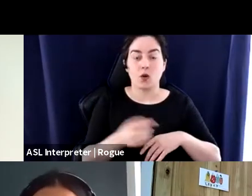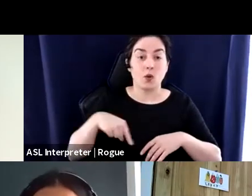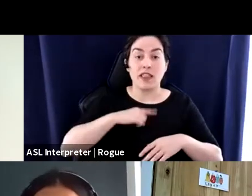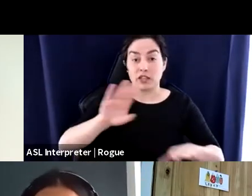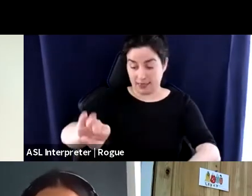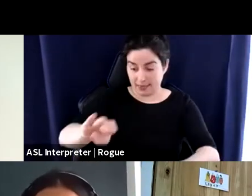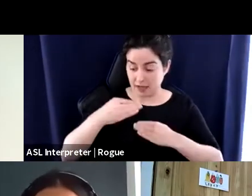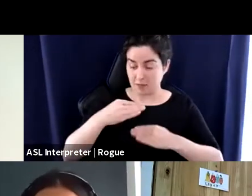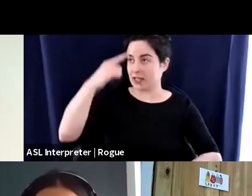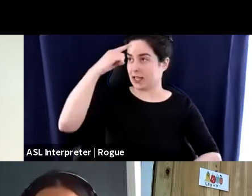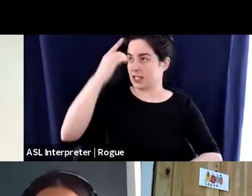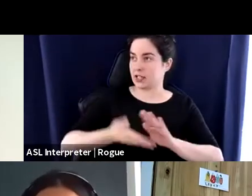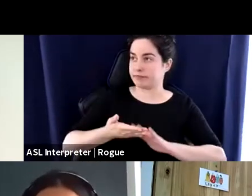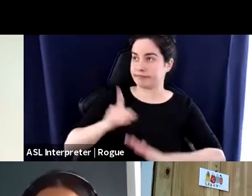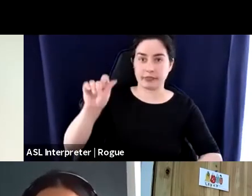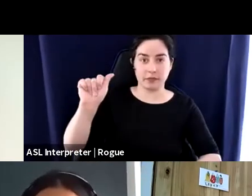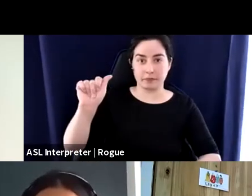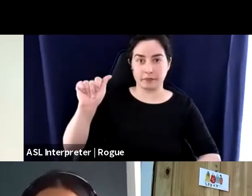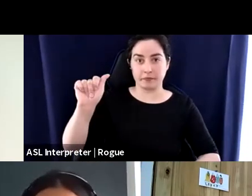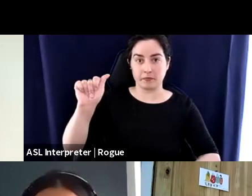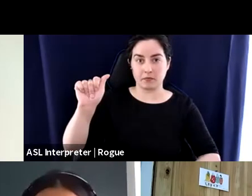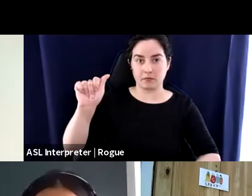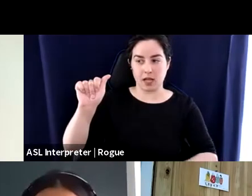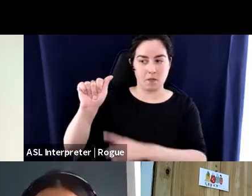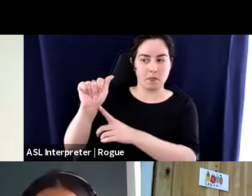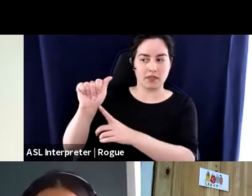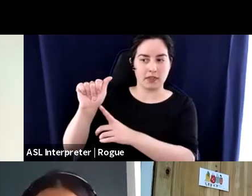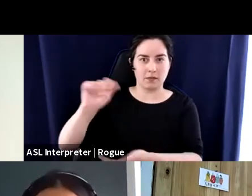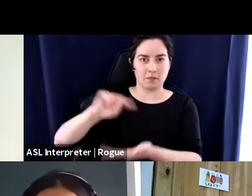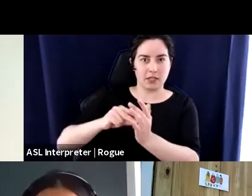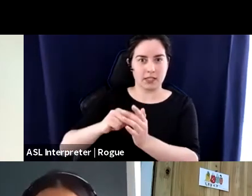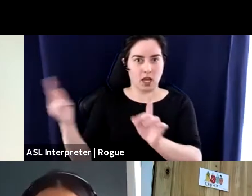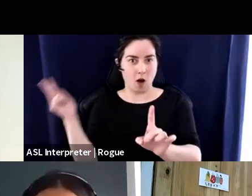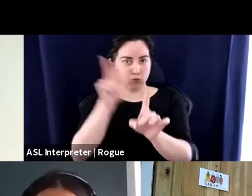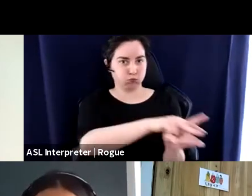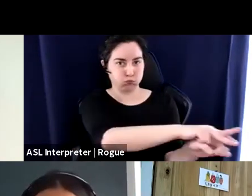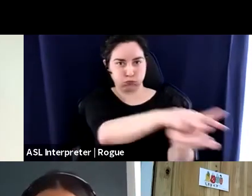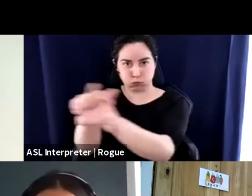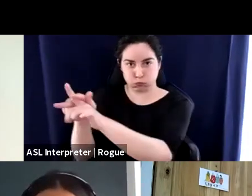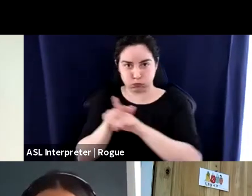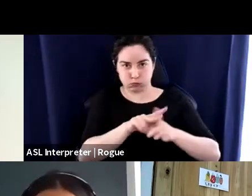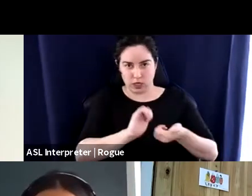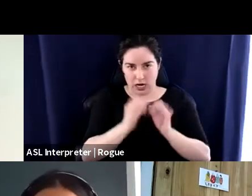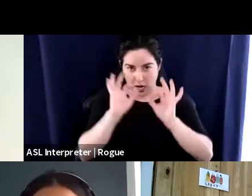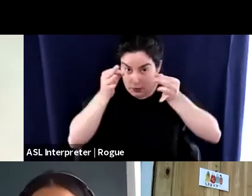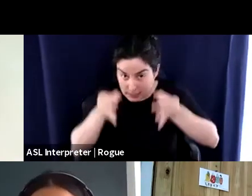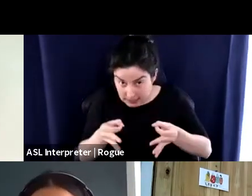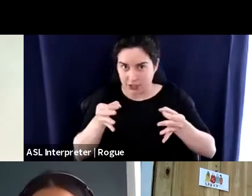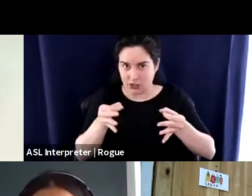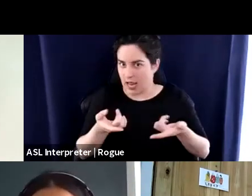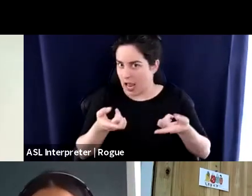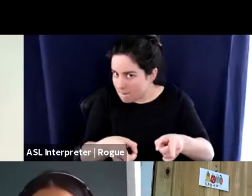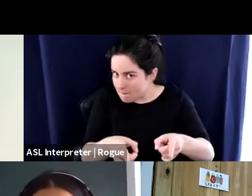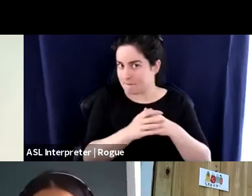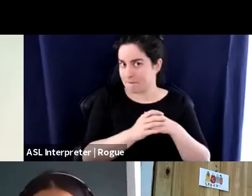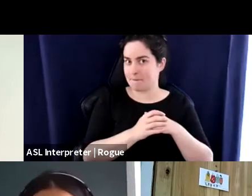idea, and that it's one that also gets perpetuated a lot by the way decisions are sometimes named. So I appreciated the other point that Carrie raised around the fact that there